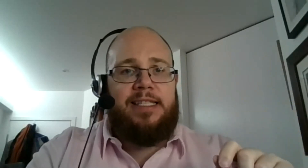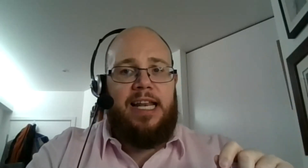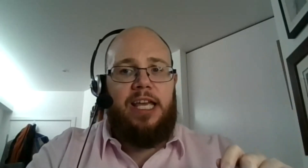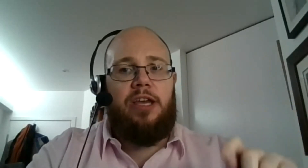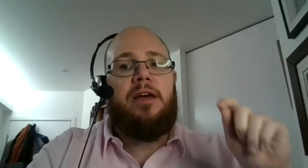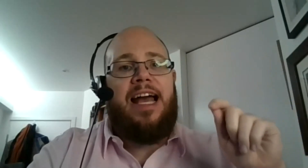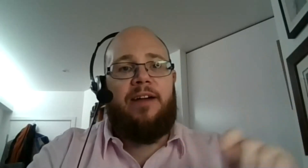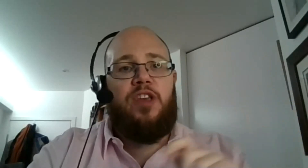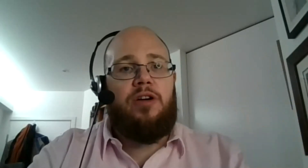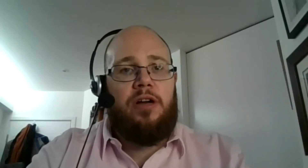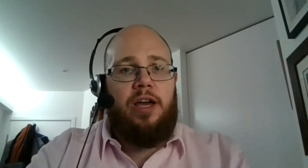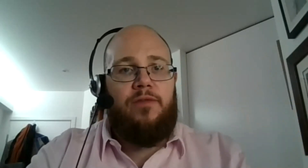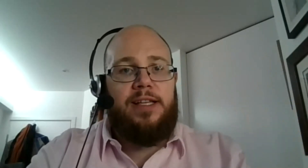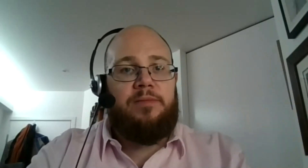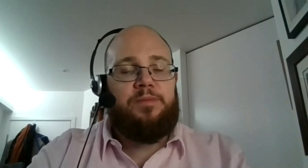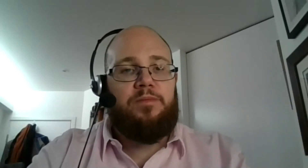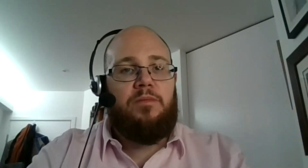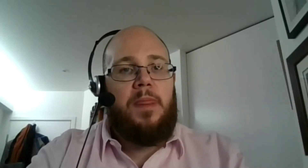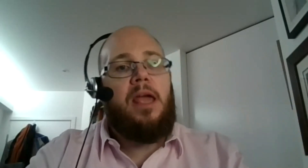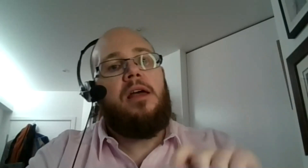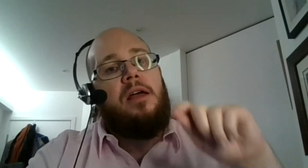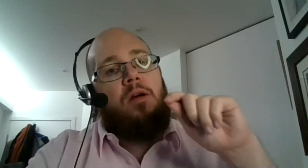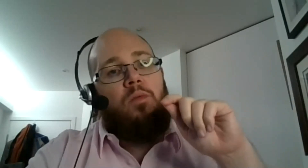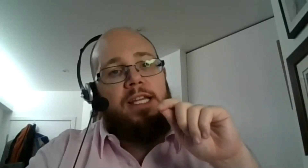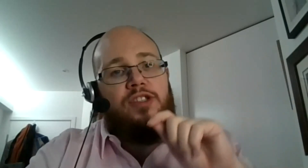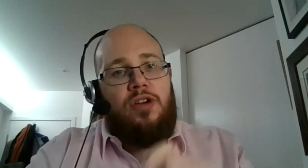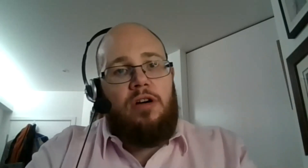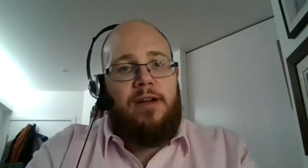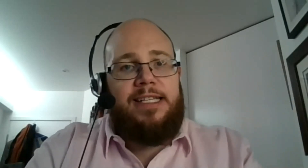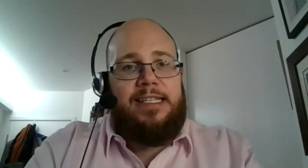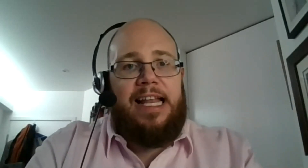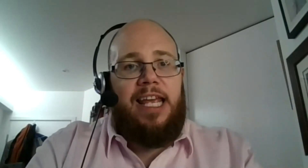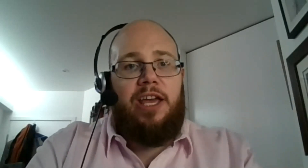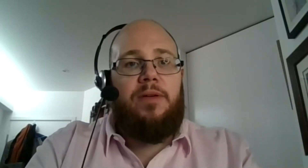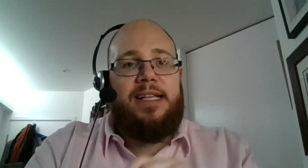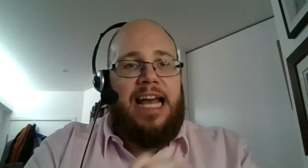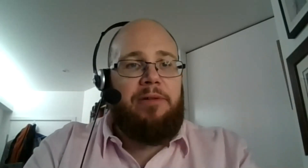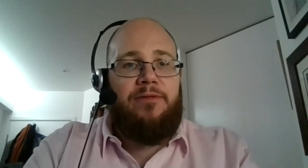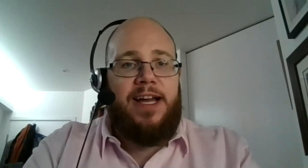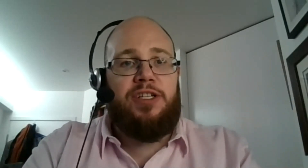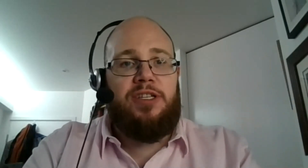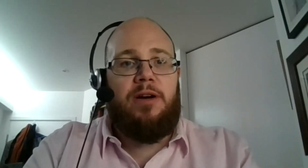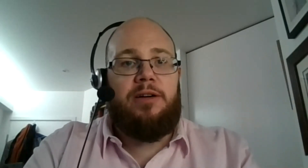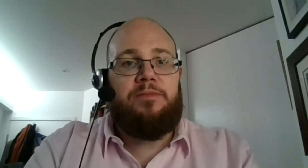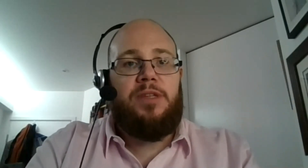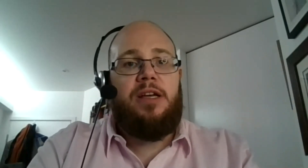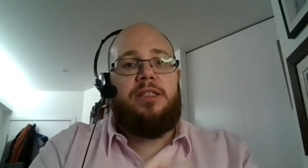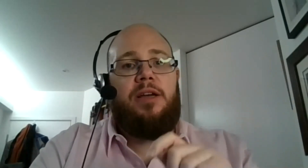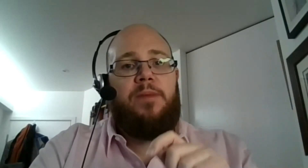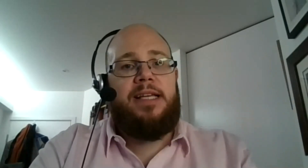telling you, have you got COVID? What it's not great at telling you is how infectious you are. So PCR